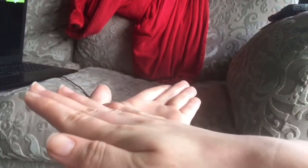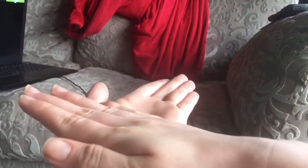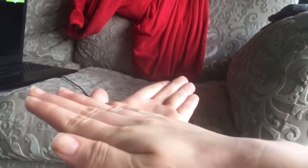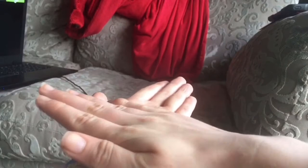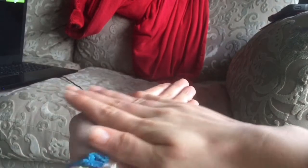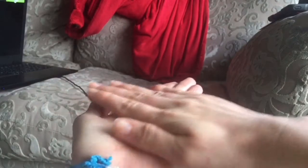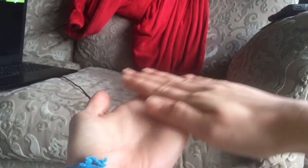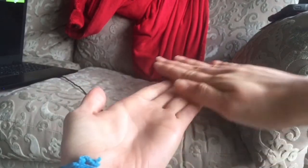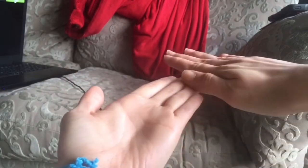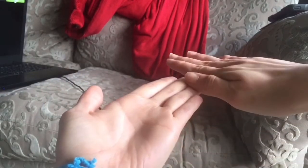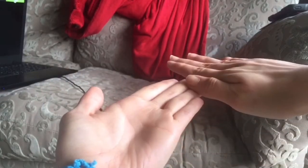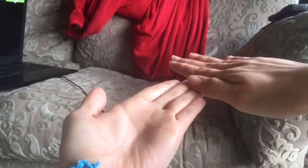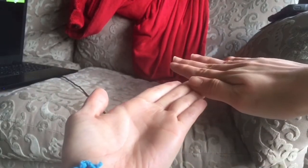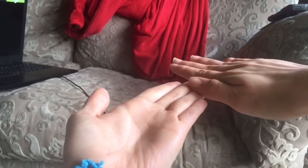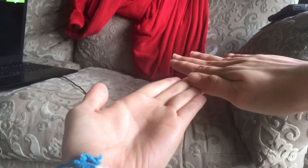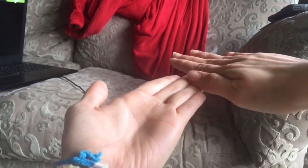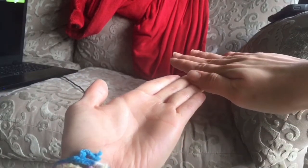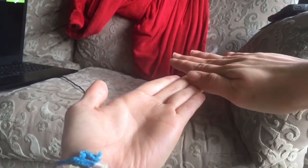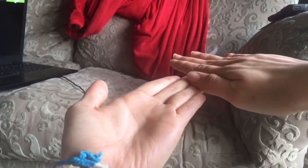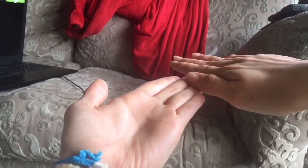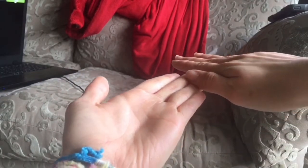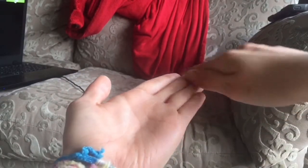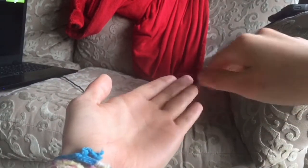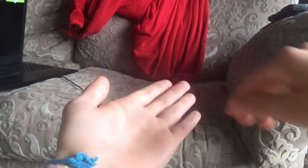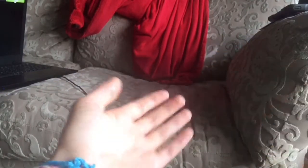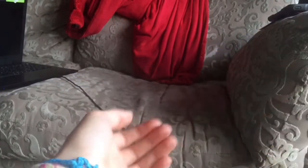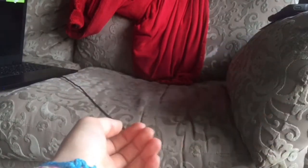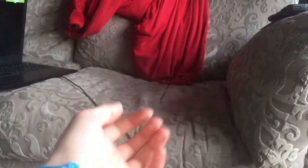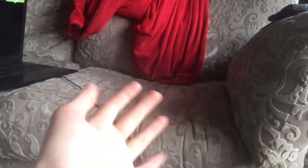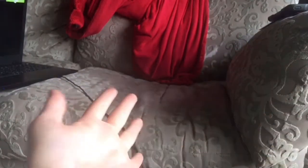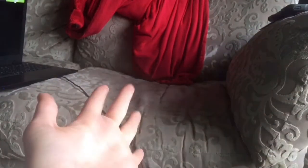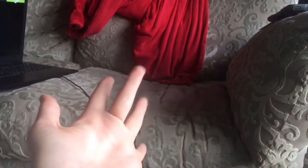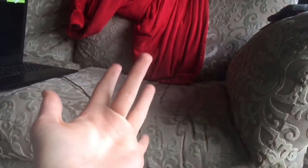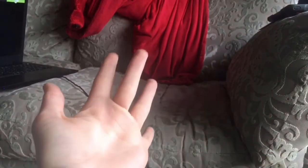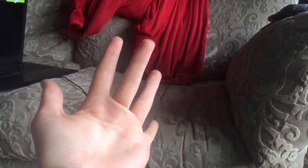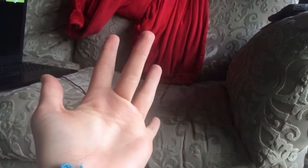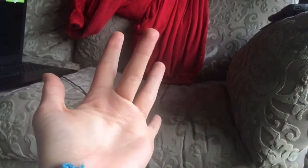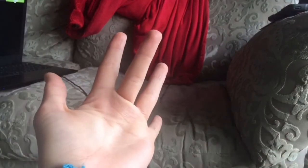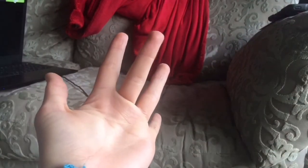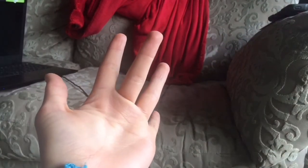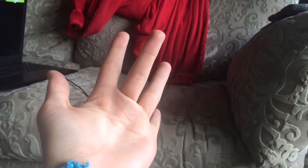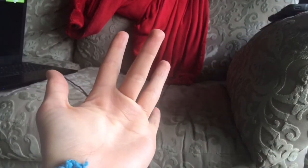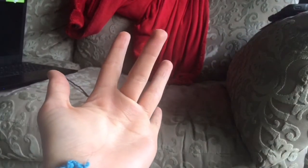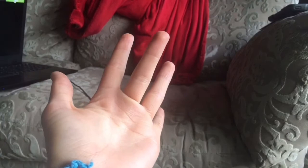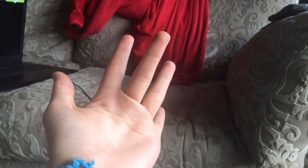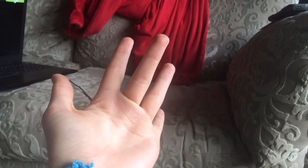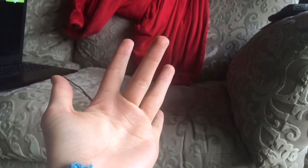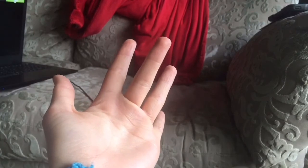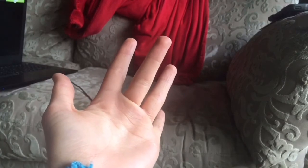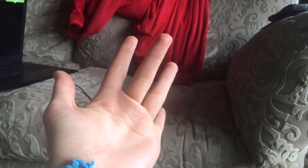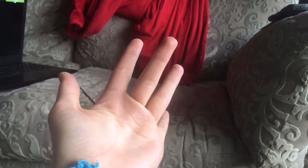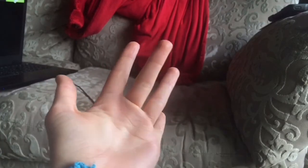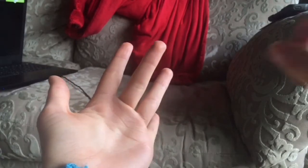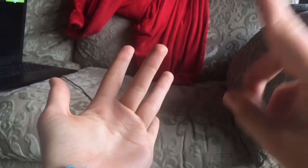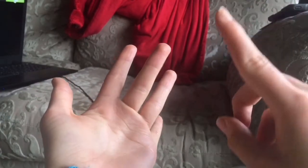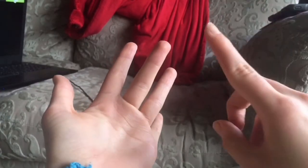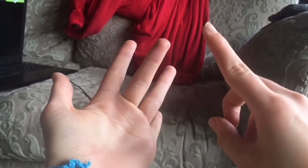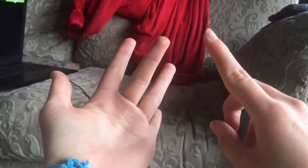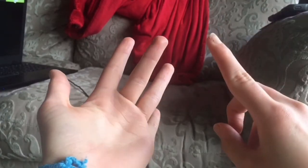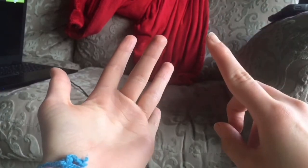and slide it across. Then for I, we're going to get our middle finger off the left hand, and we're going to get our pointing finger